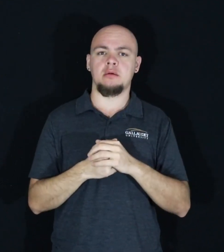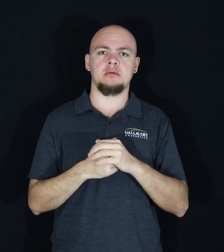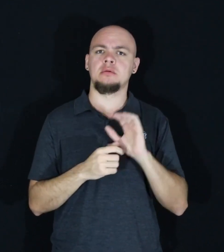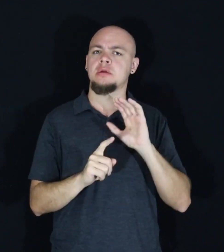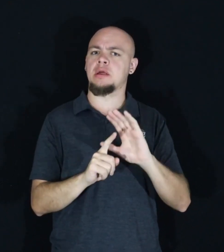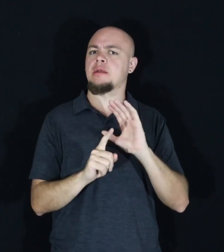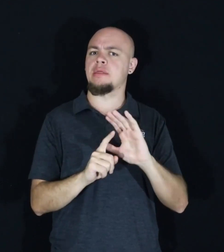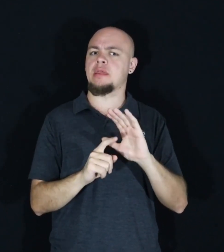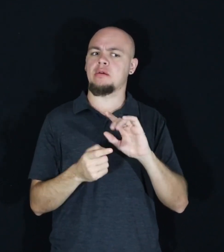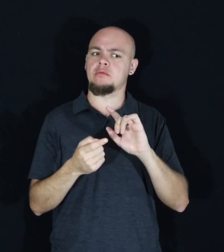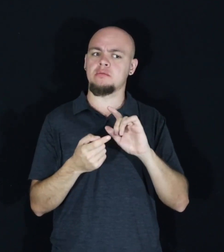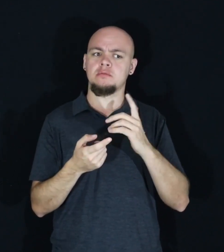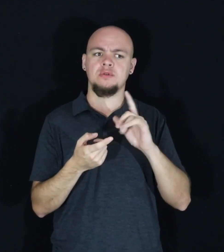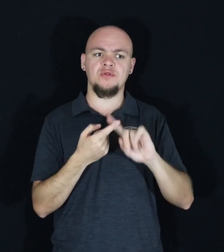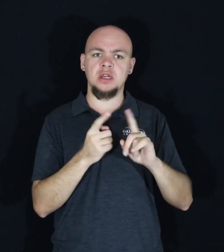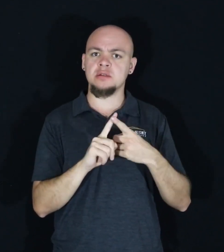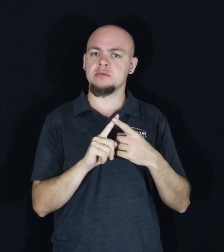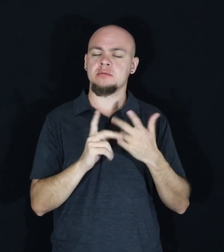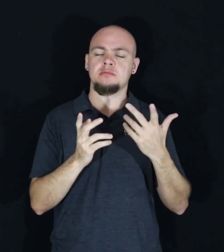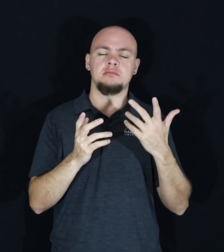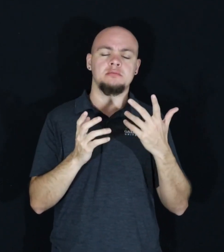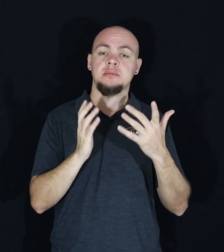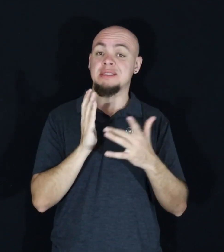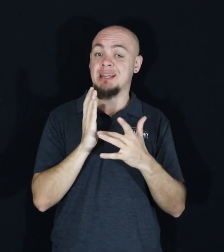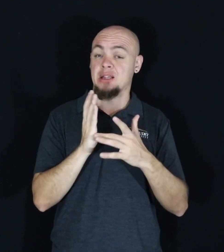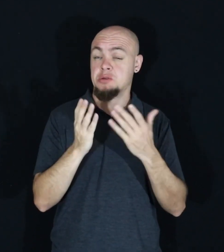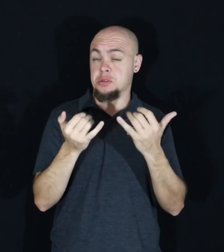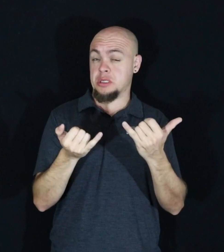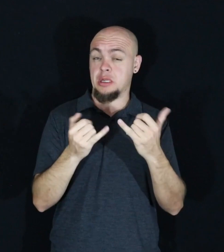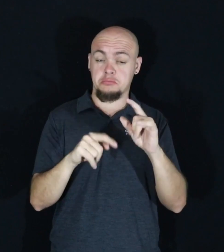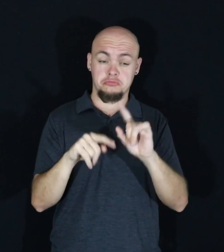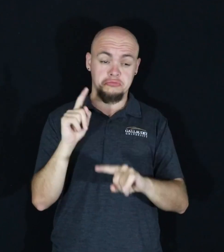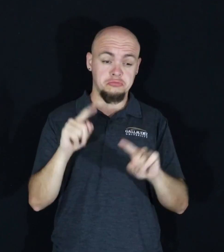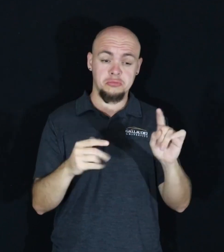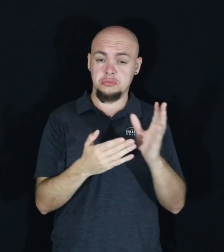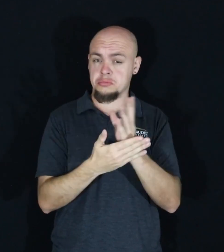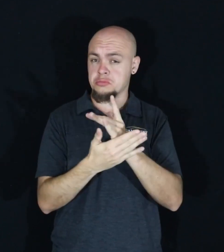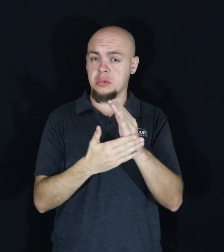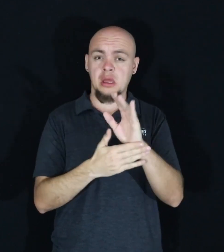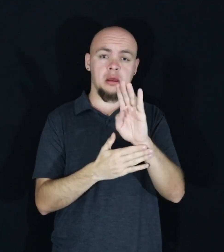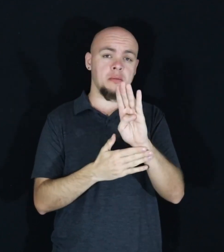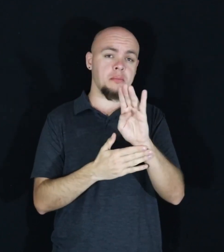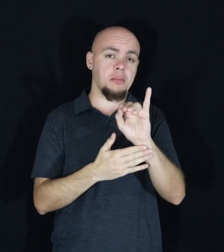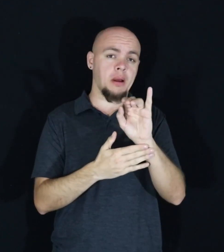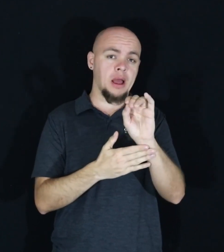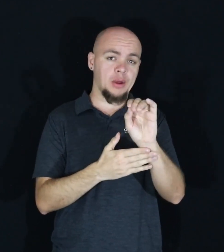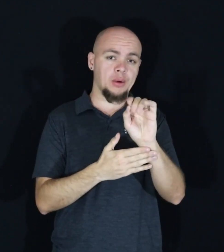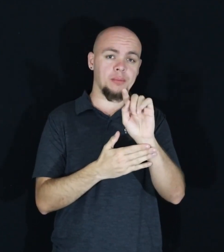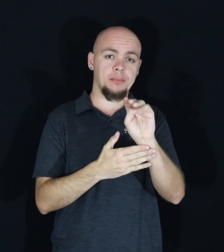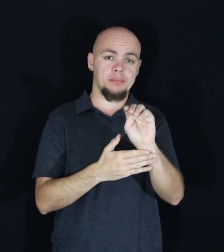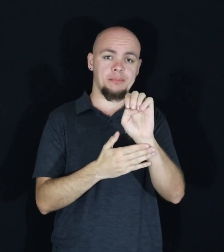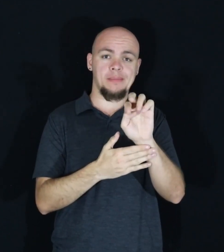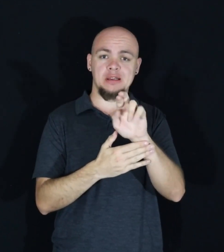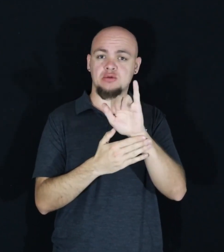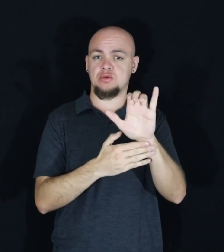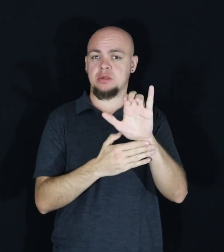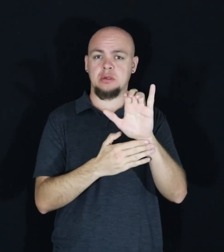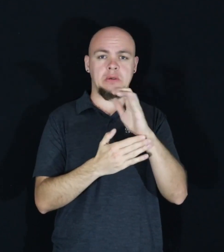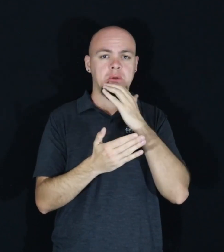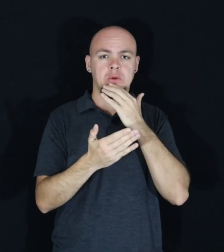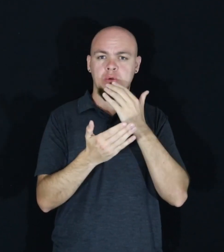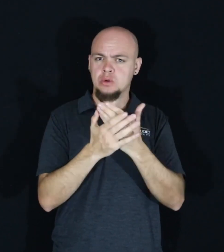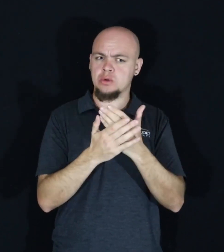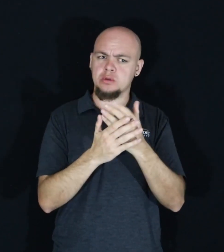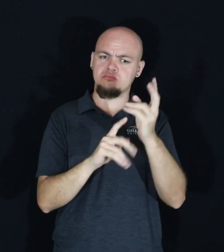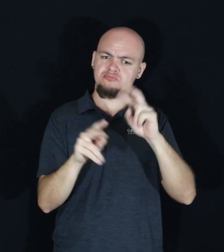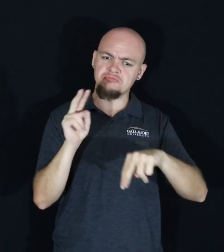body. Technologies today provide a wide variety of biometrics, and all of them are well-rounded view on